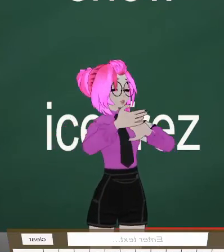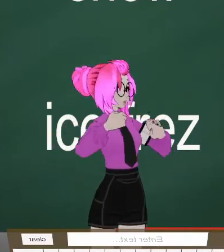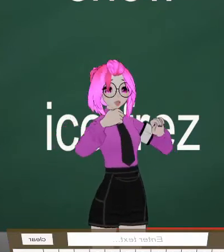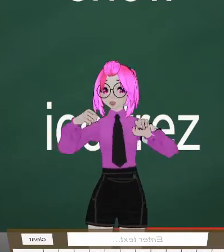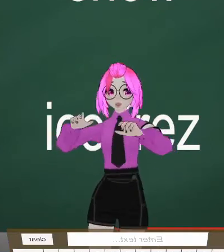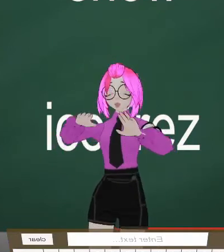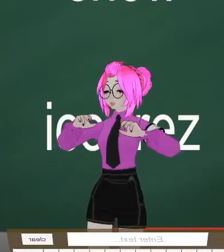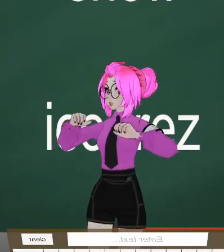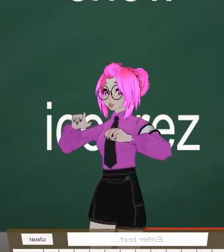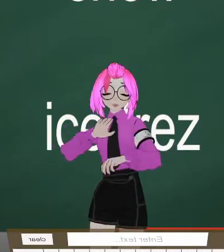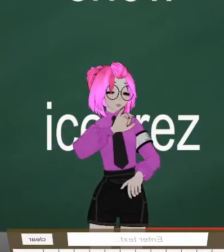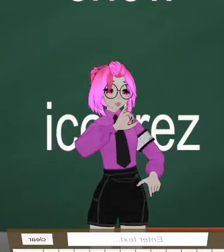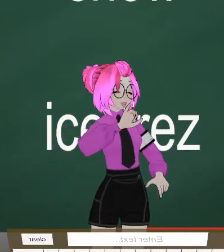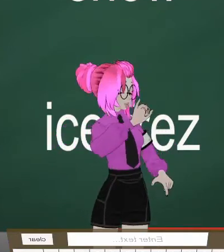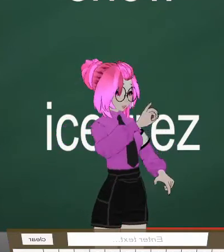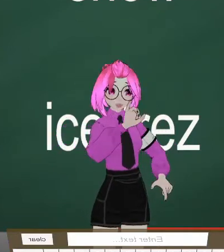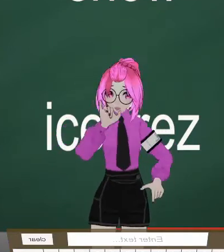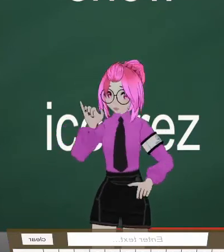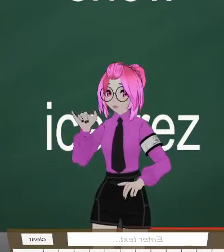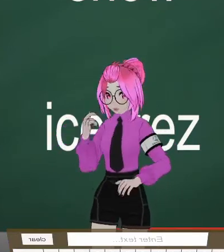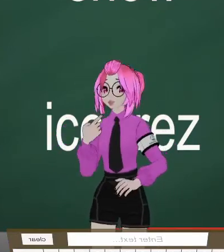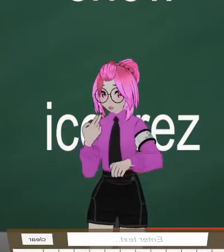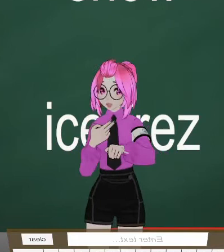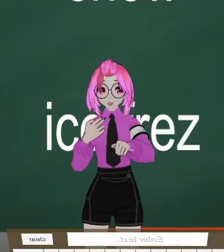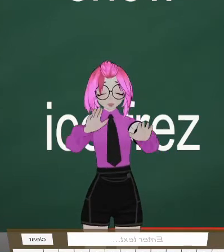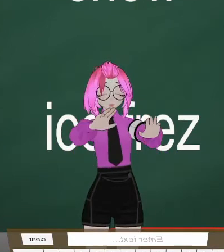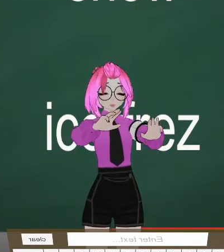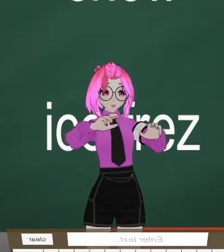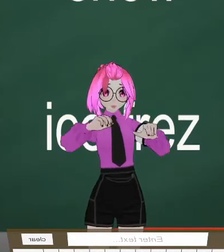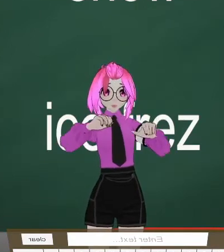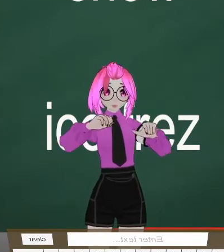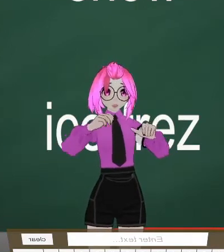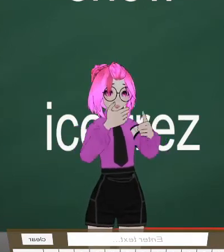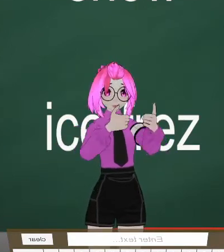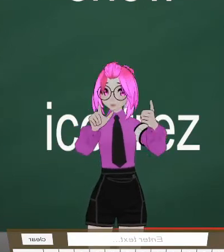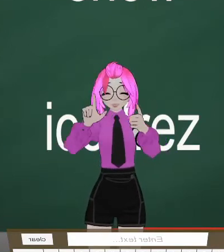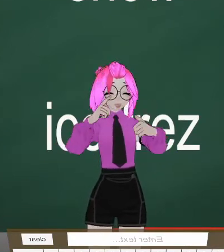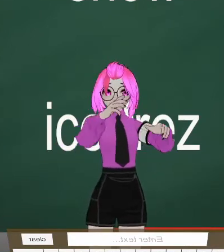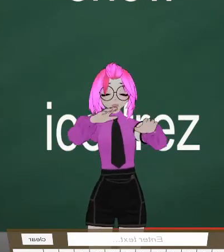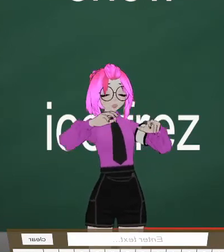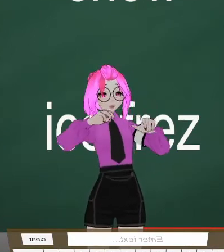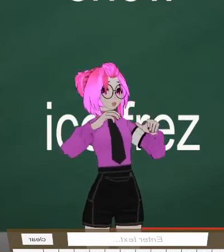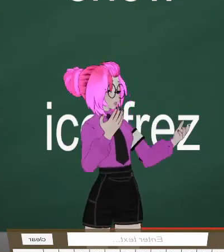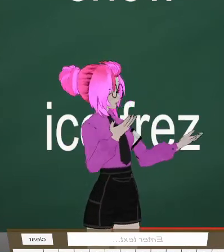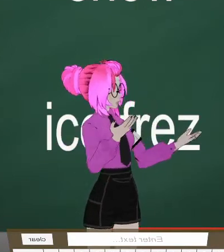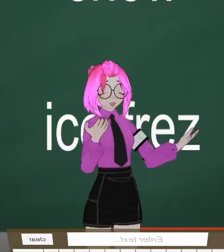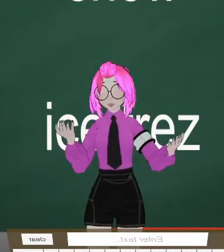much lag everyone's frozen same thing same thing you could use that like that freeze everyone's just frozen what's going on